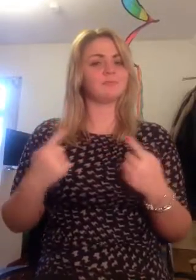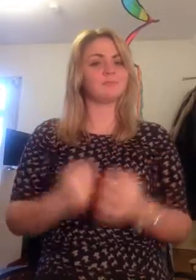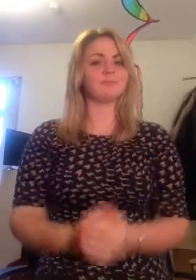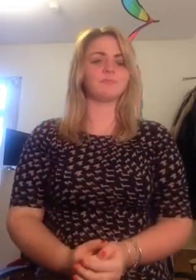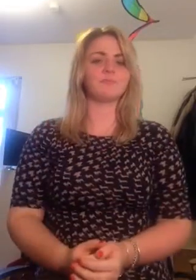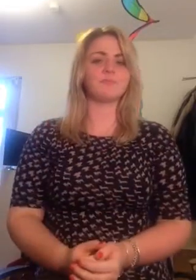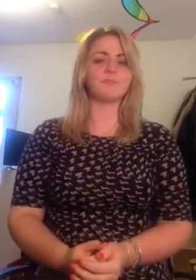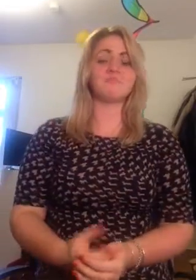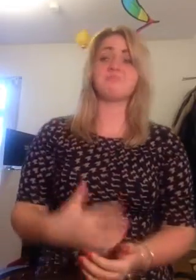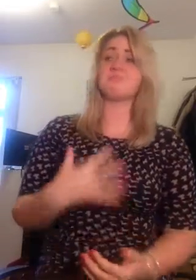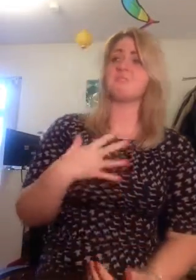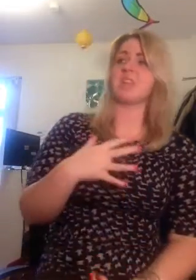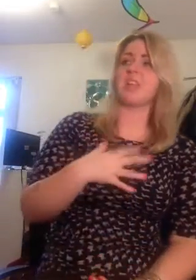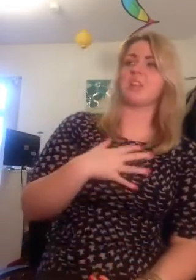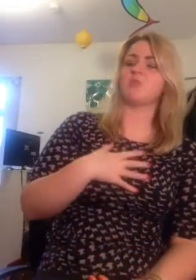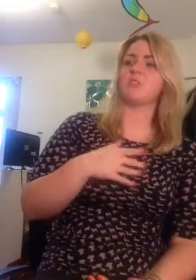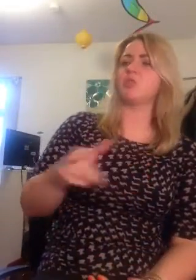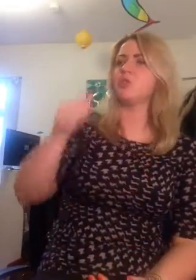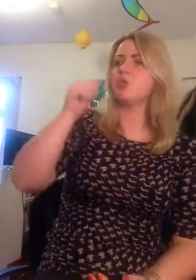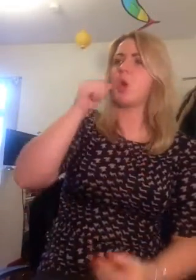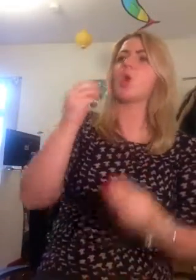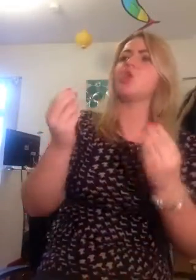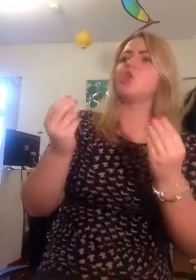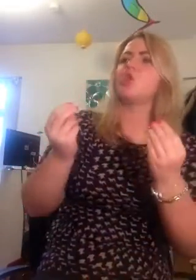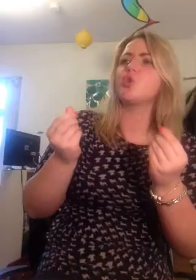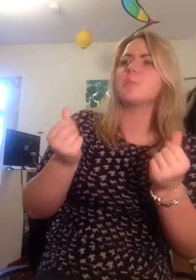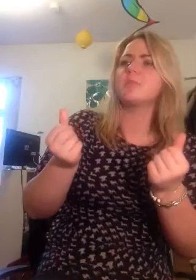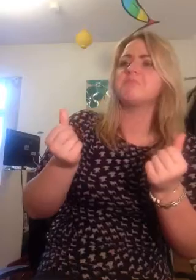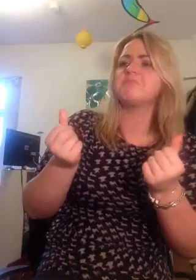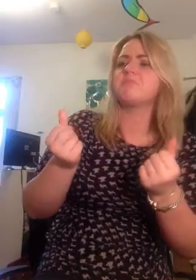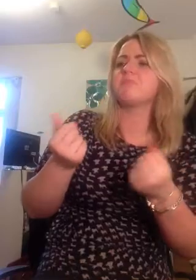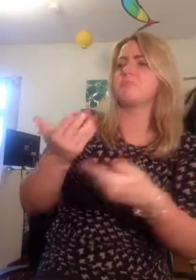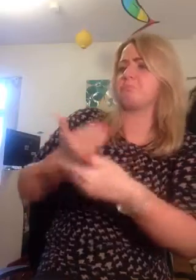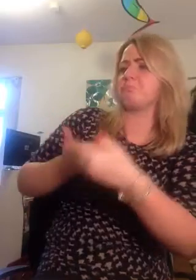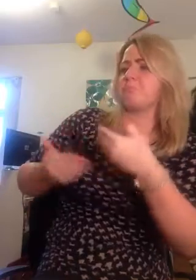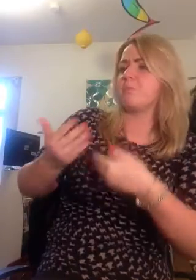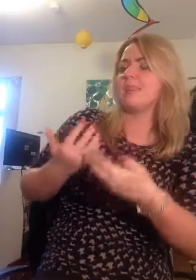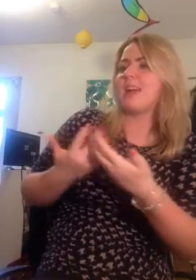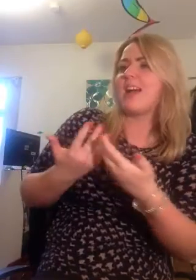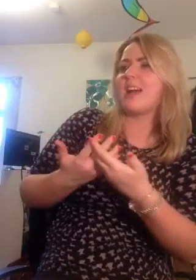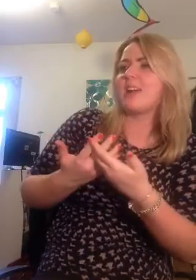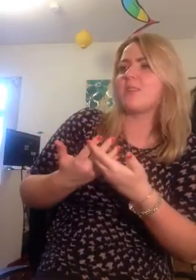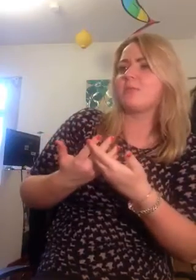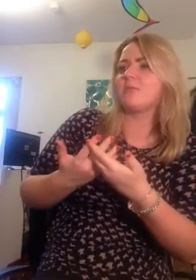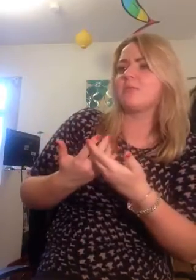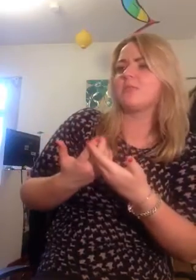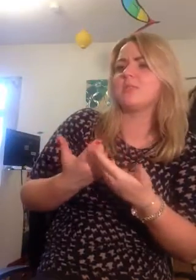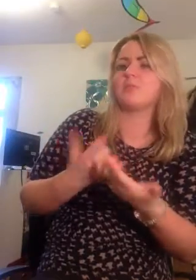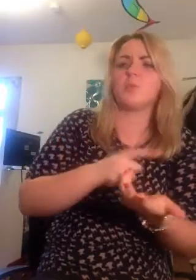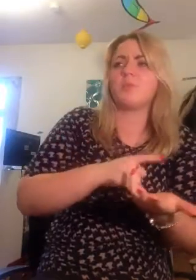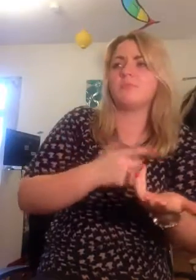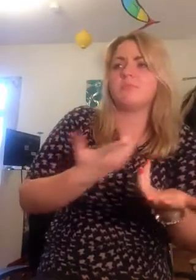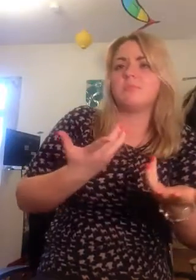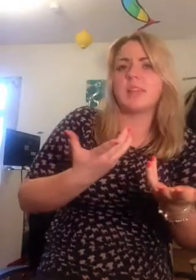explain humidity, for example? I think is it because it's got some sort of like a dampness to it,